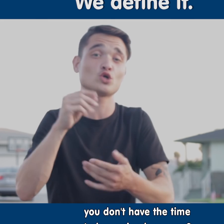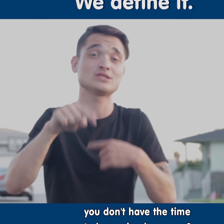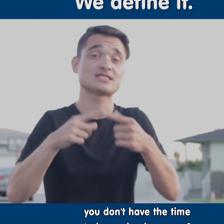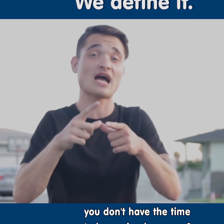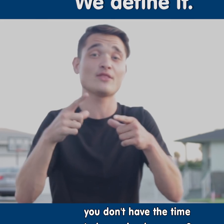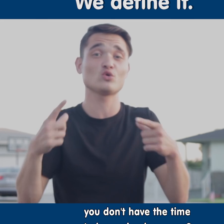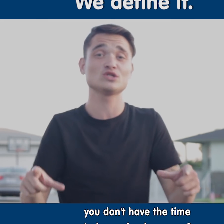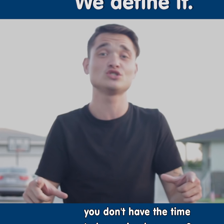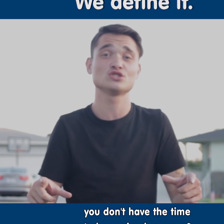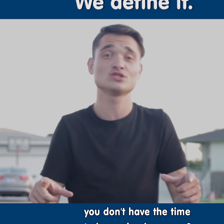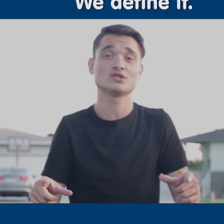sign language.